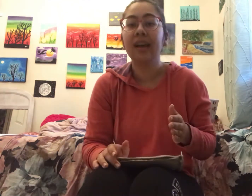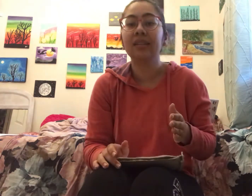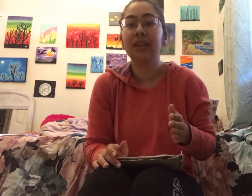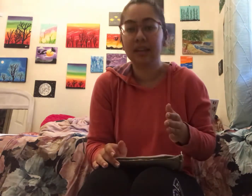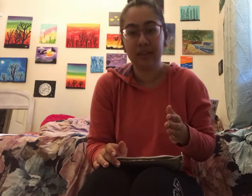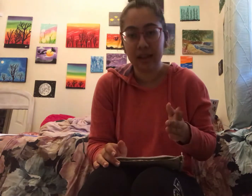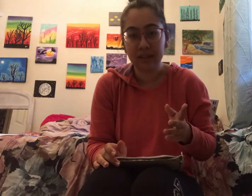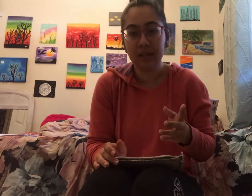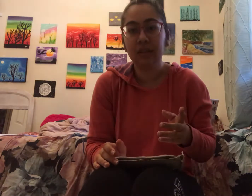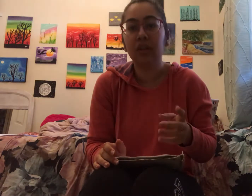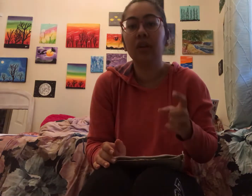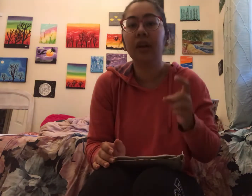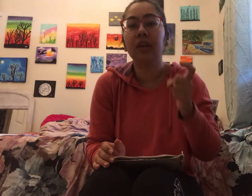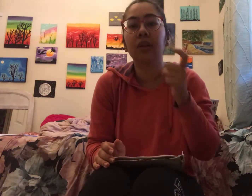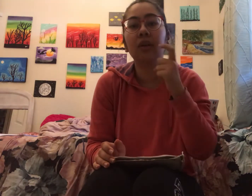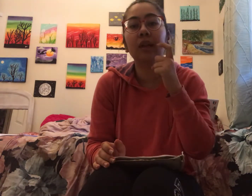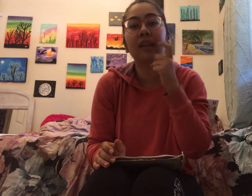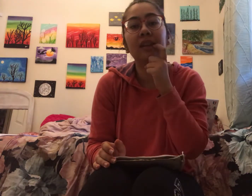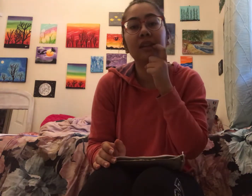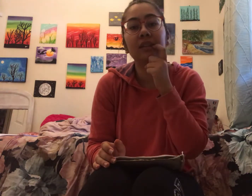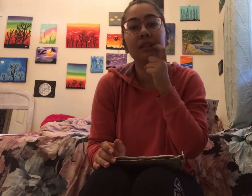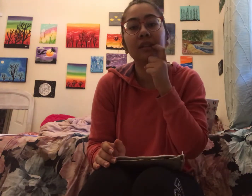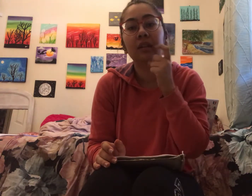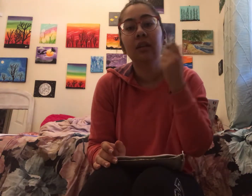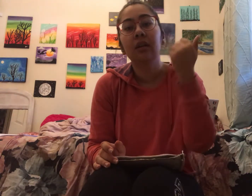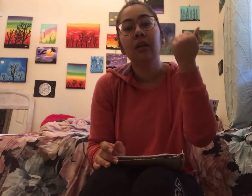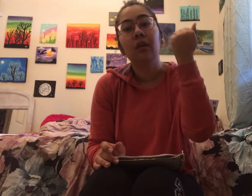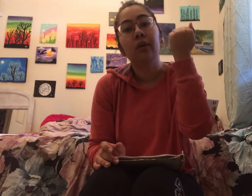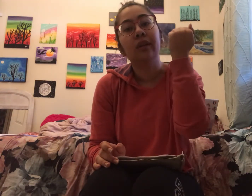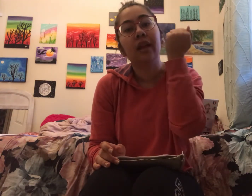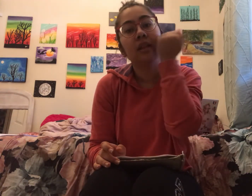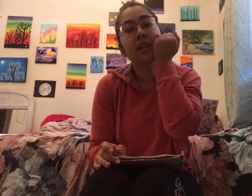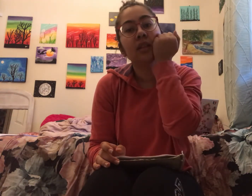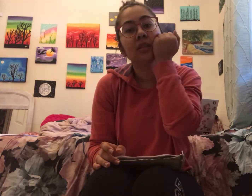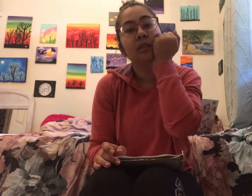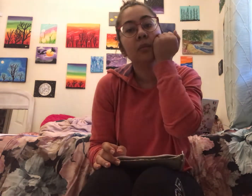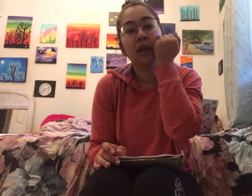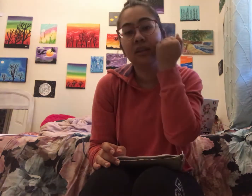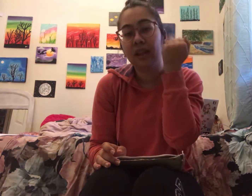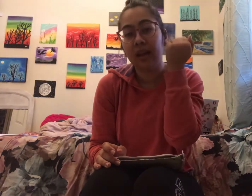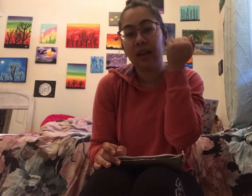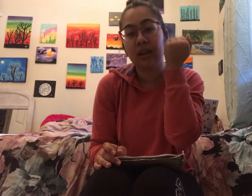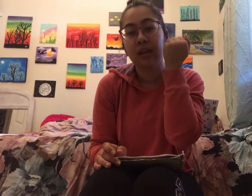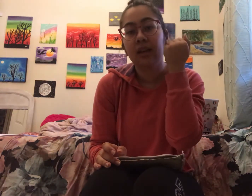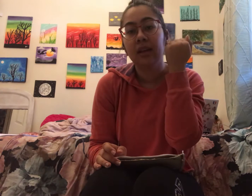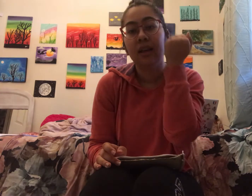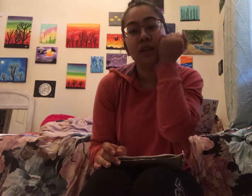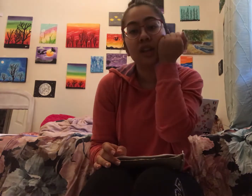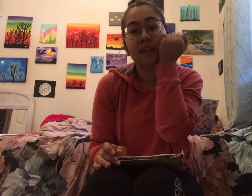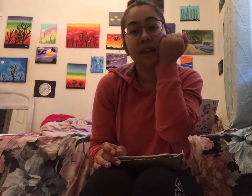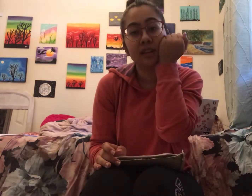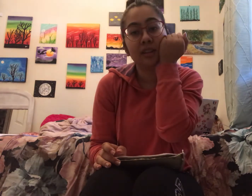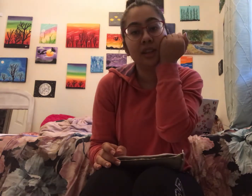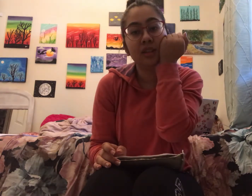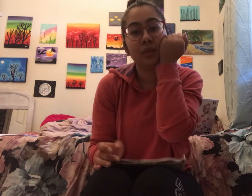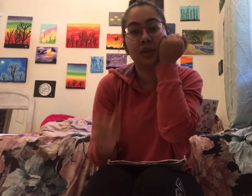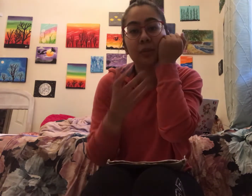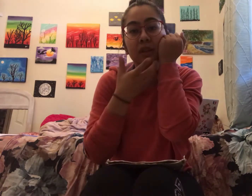Next is dentist. So you can either go like this or like this because they inject anesthesia, which makes your